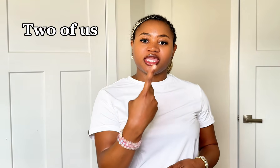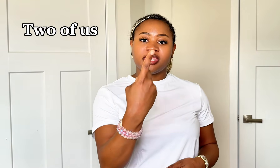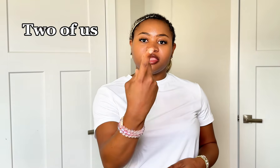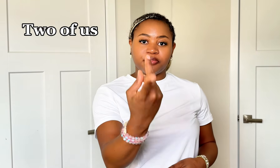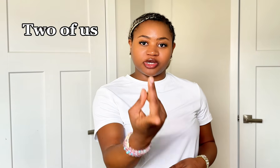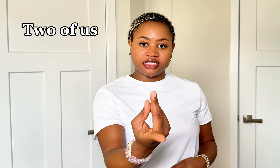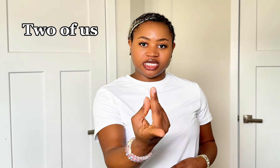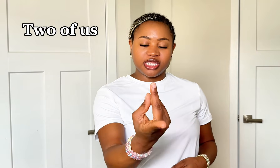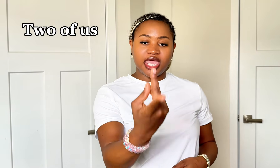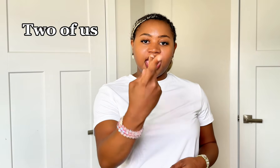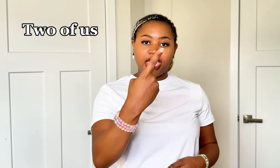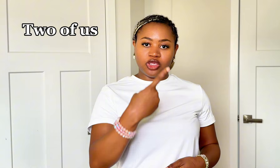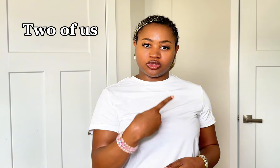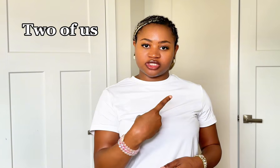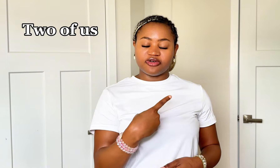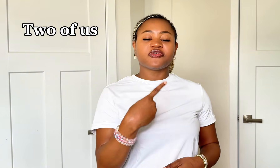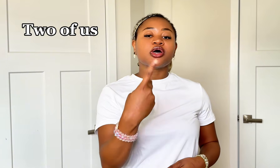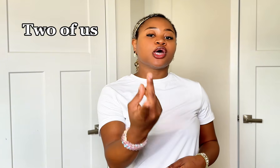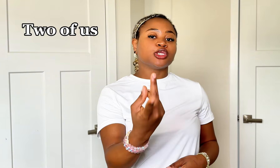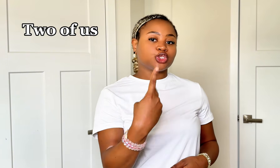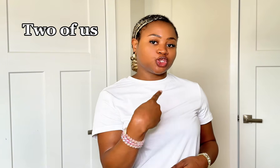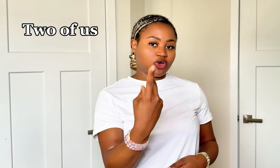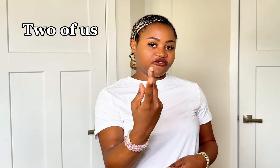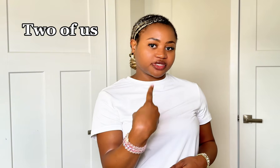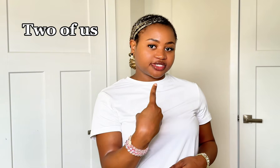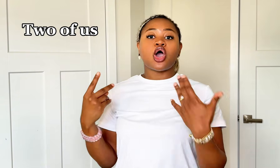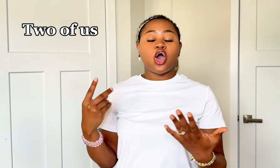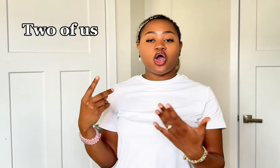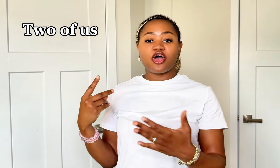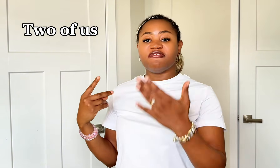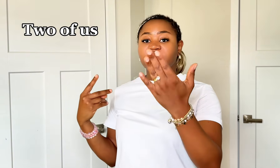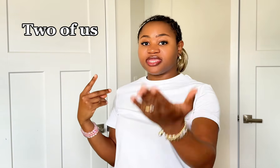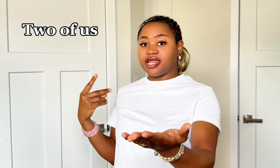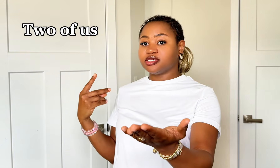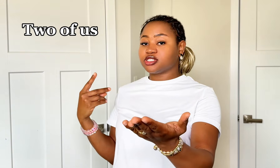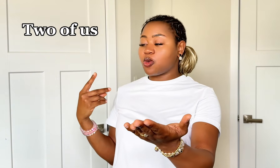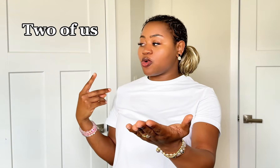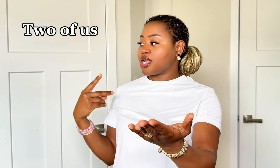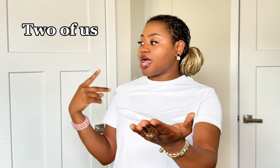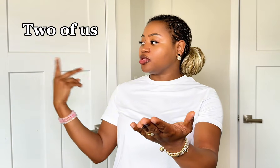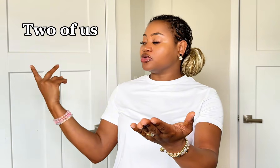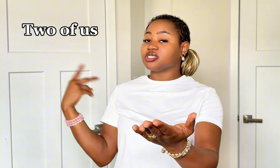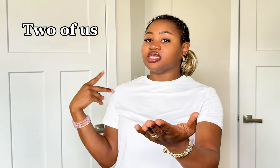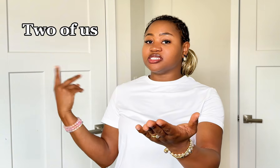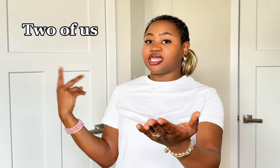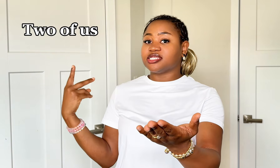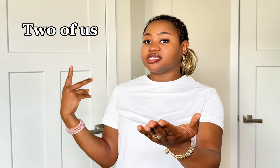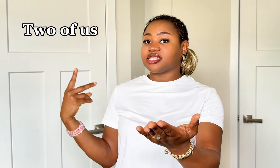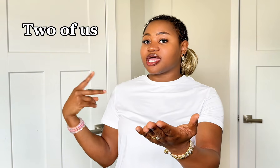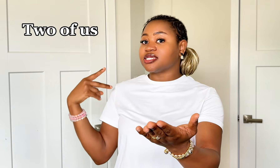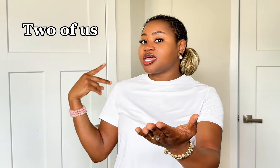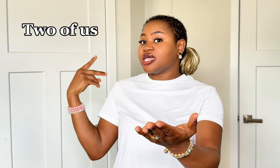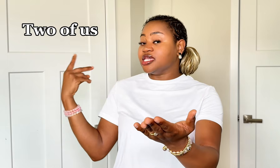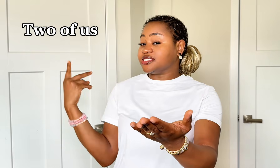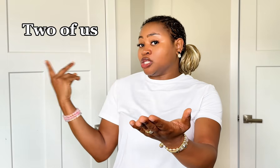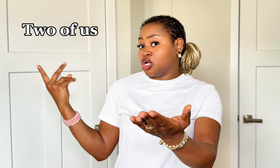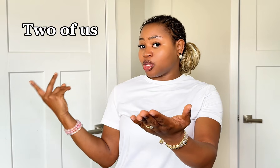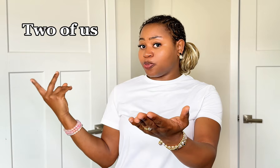the person and yourself. Two of us. Or if you're telling someone and you're indicating that it's another